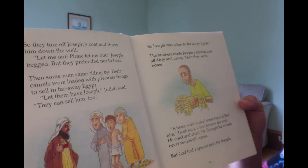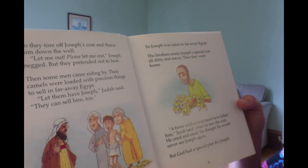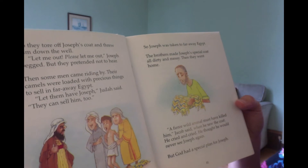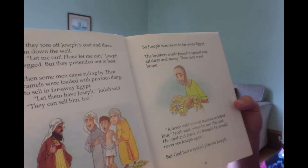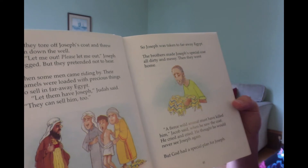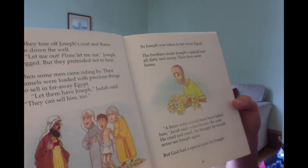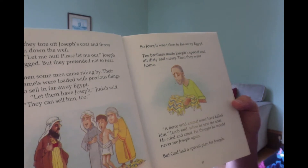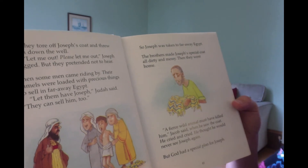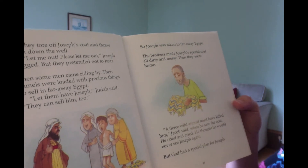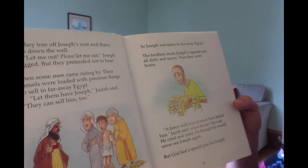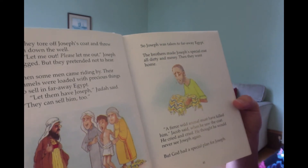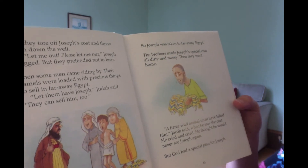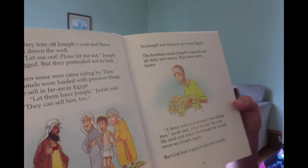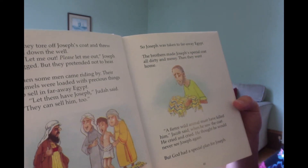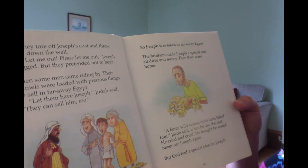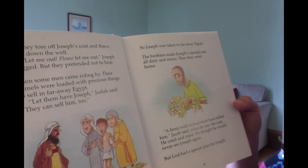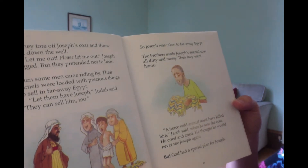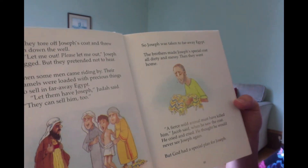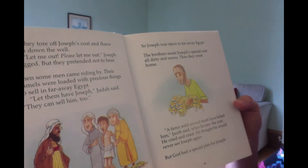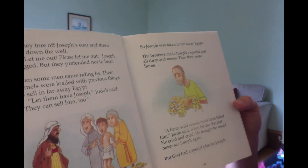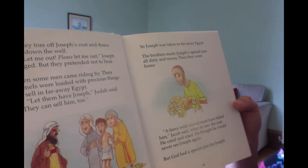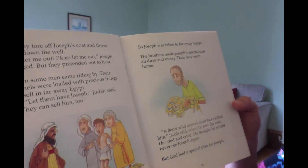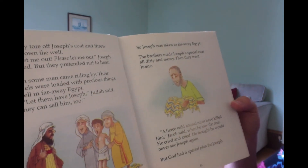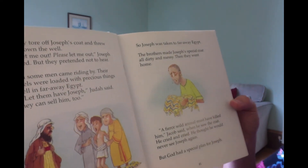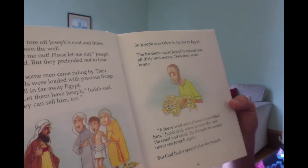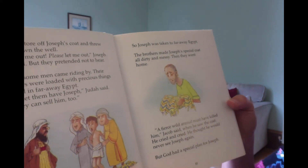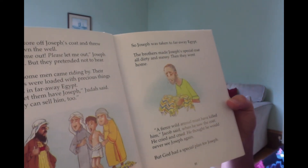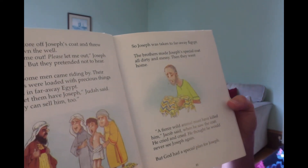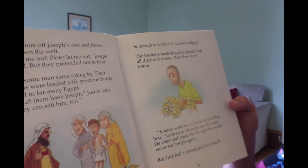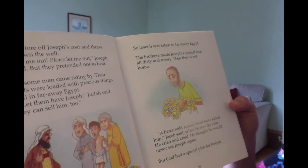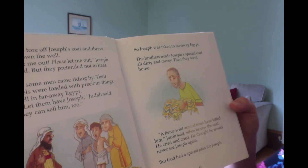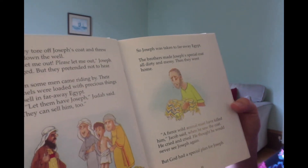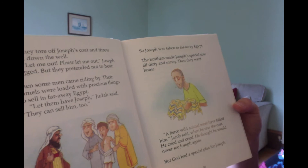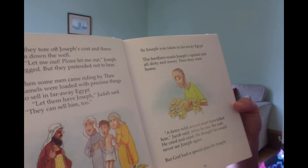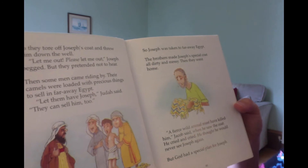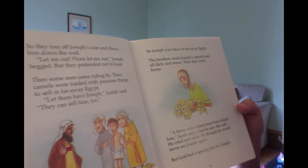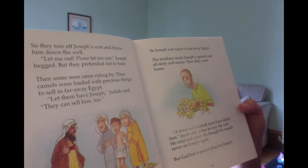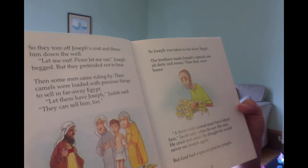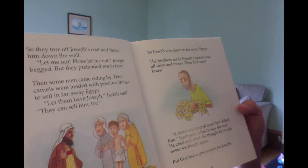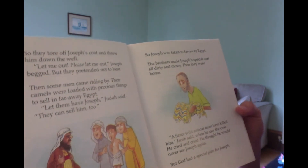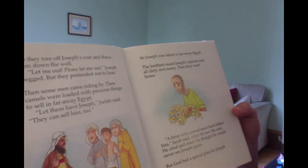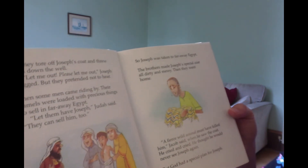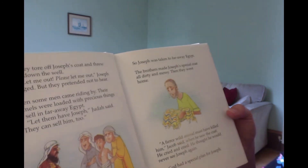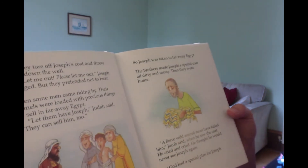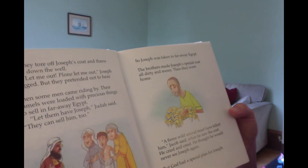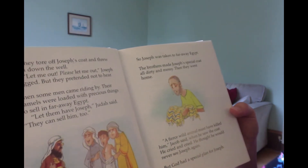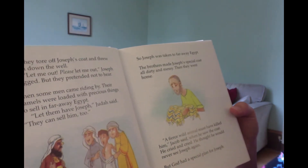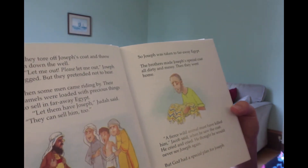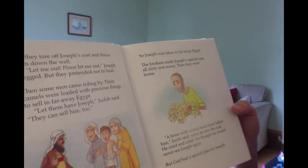Their camels were loaded with precious things to sell in faraway Egypt. "Let them have Joseph," Judah